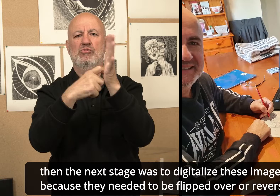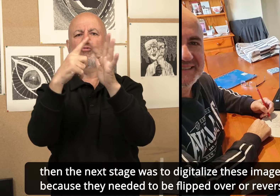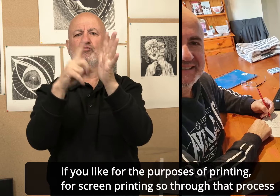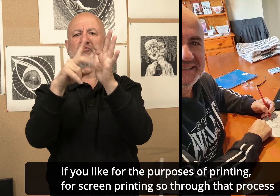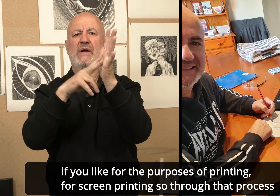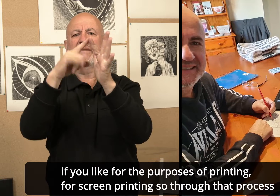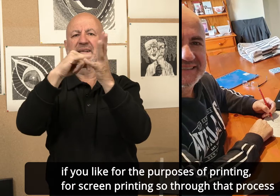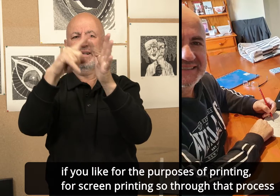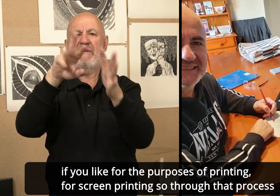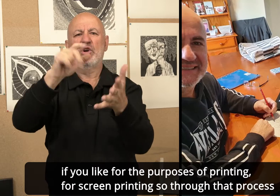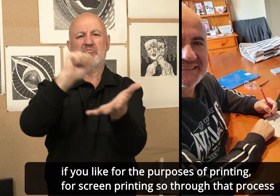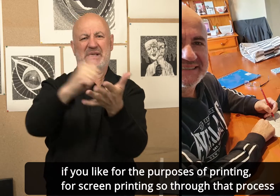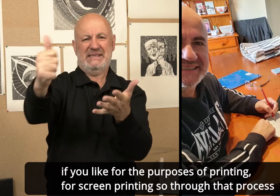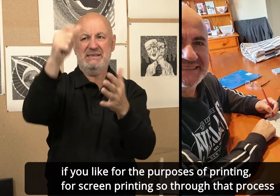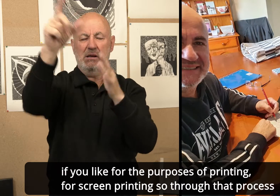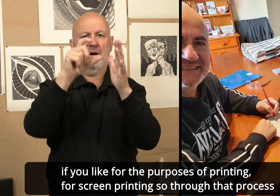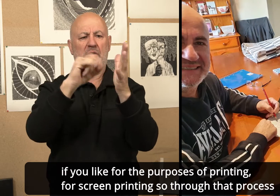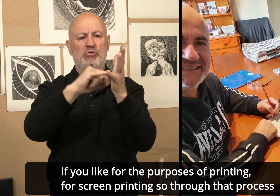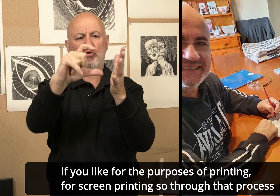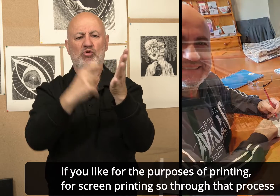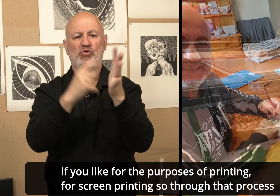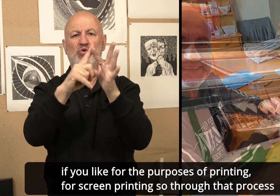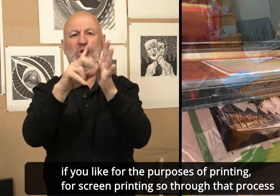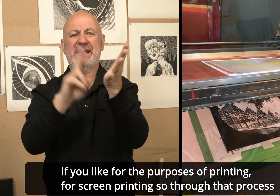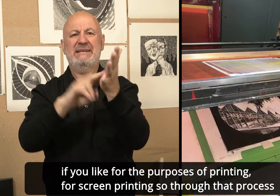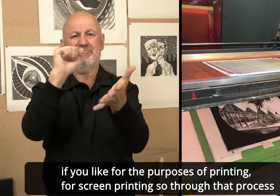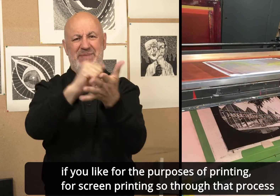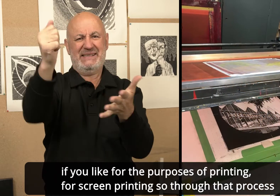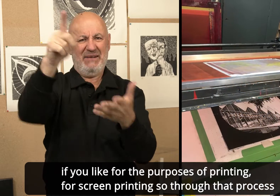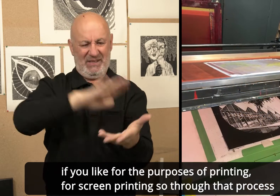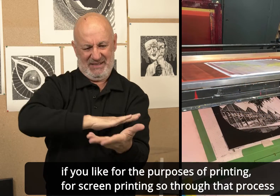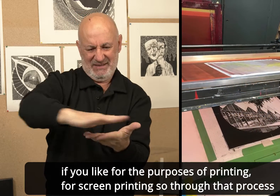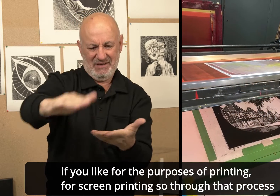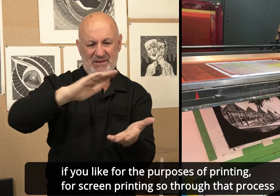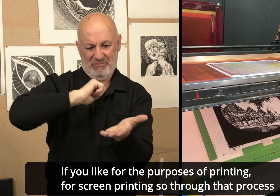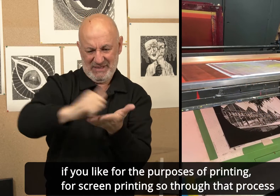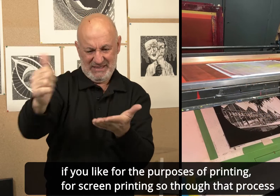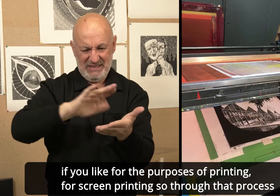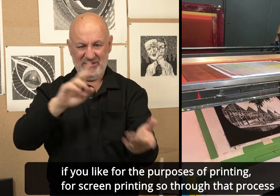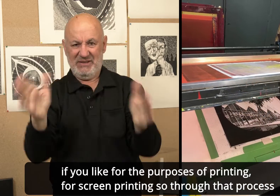be flipped over or reversed, if you like, for the purposes of printing, for screen printing.